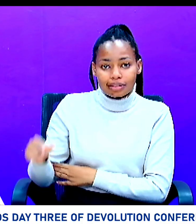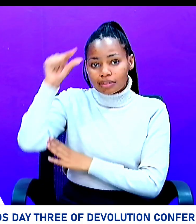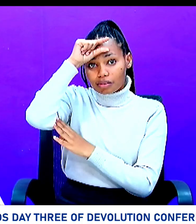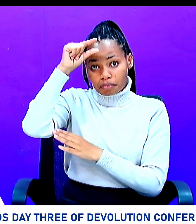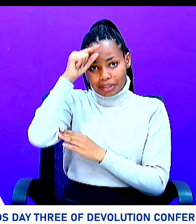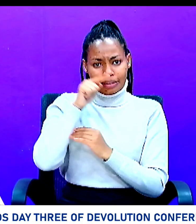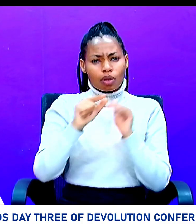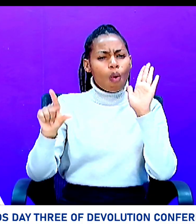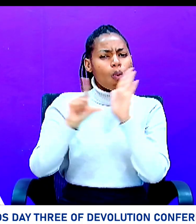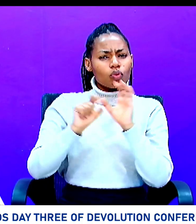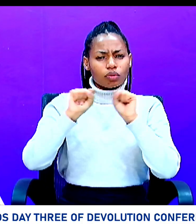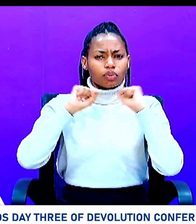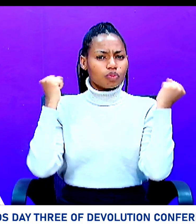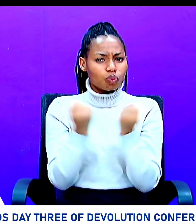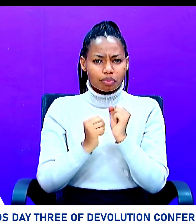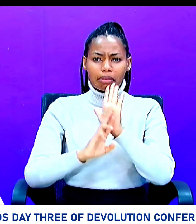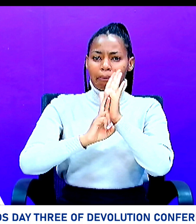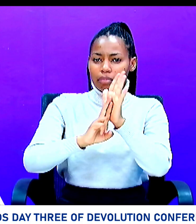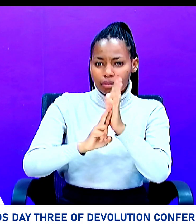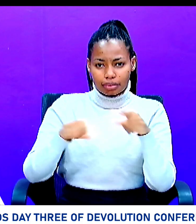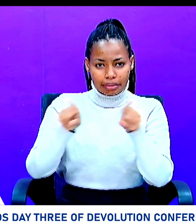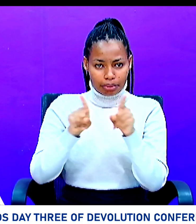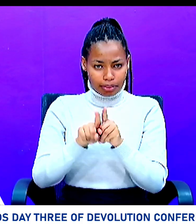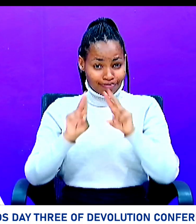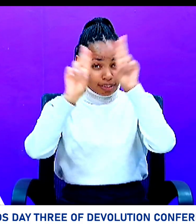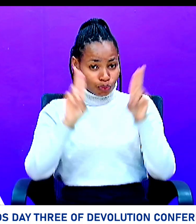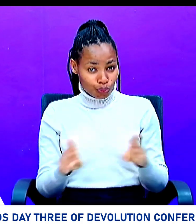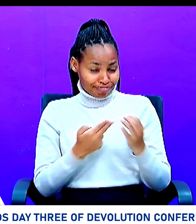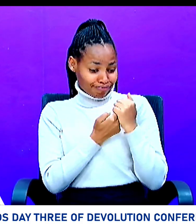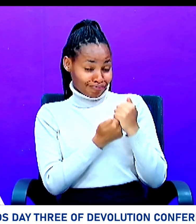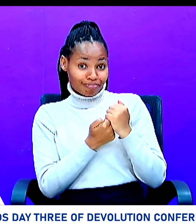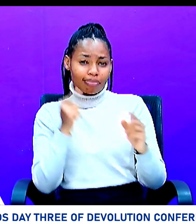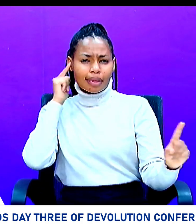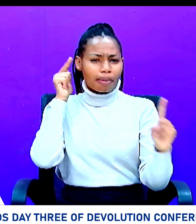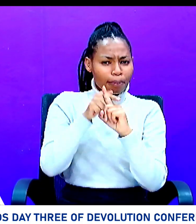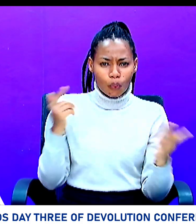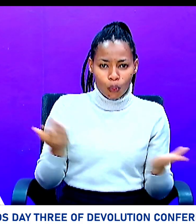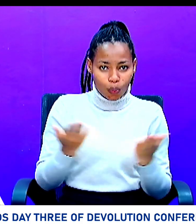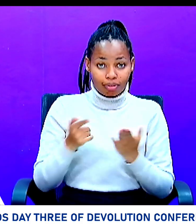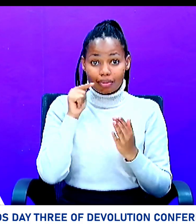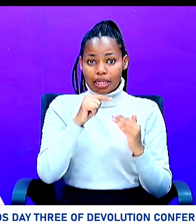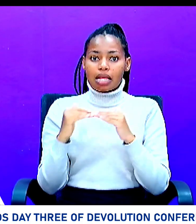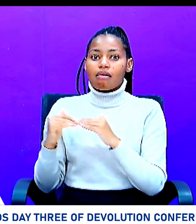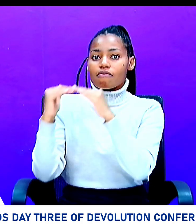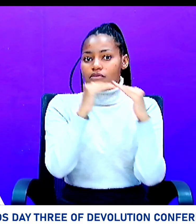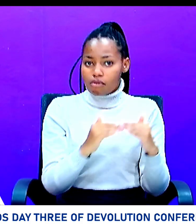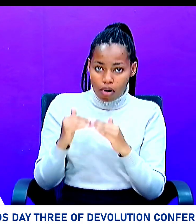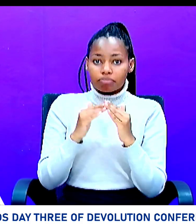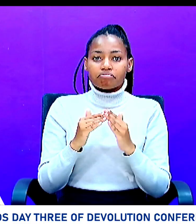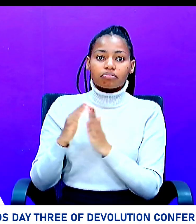civil society representatives, and international partners, aims to evaluate the progress of devolution while